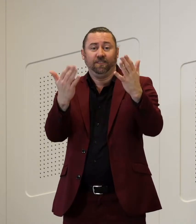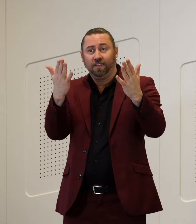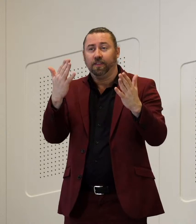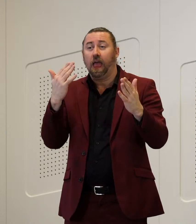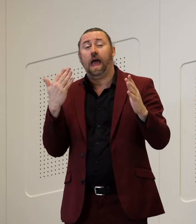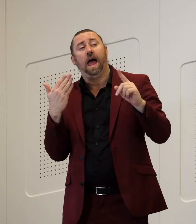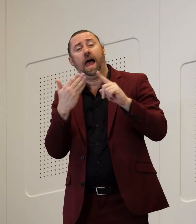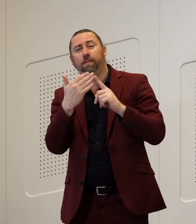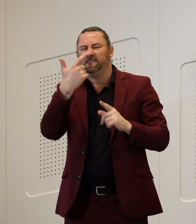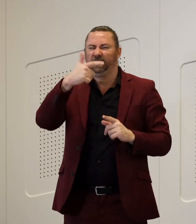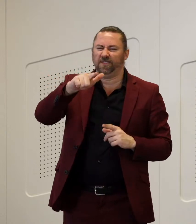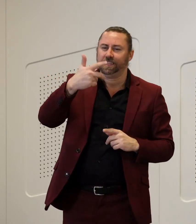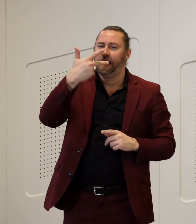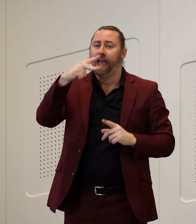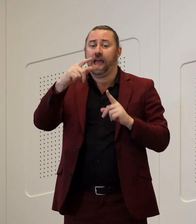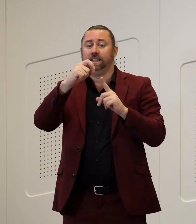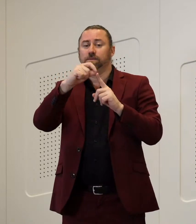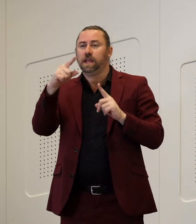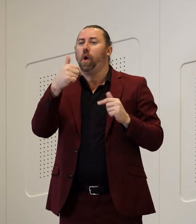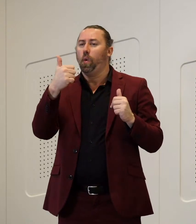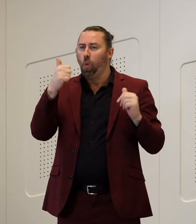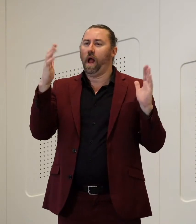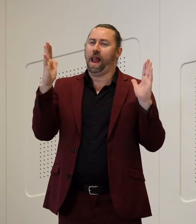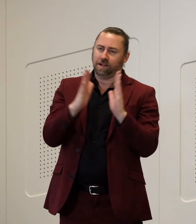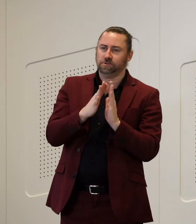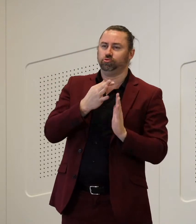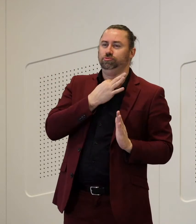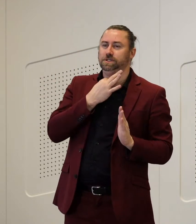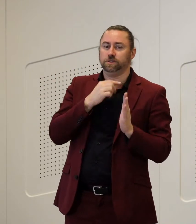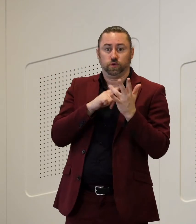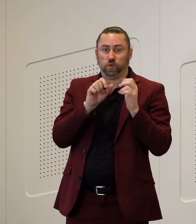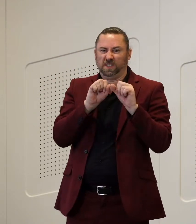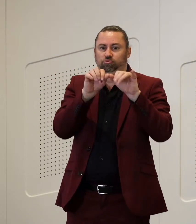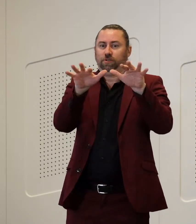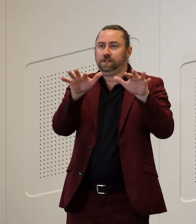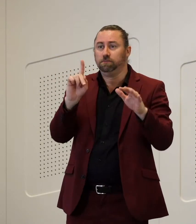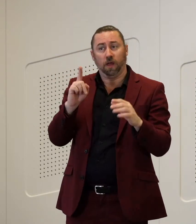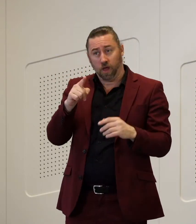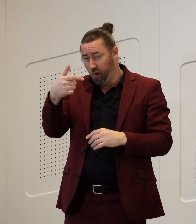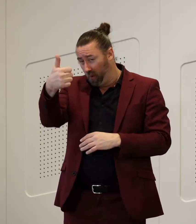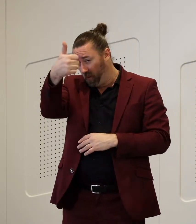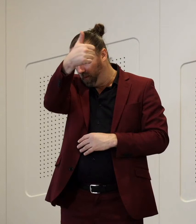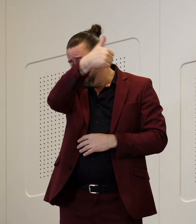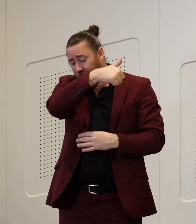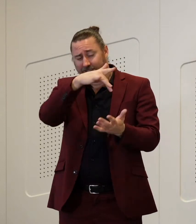70-80% level before we'd not see spread. But yes, they have done a really good job.